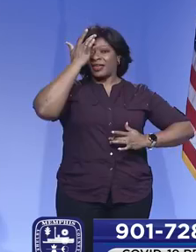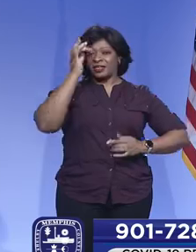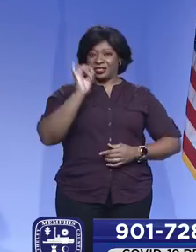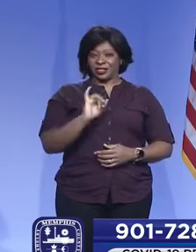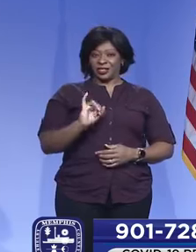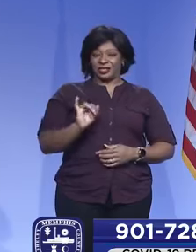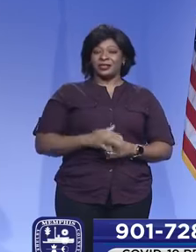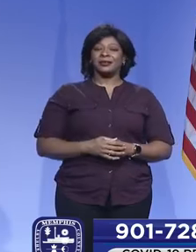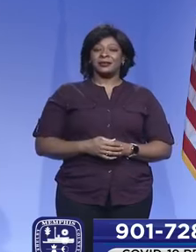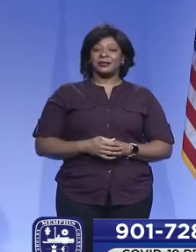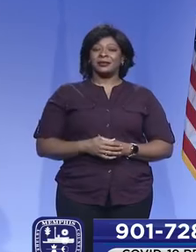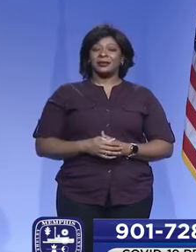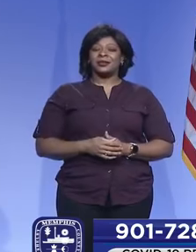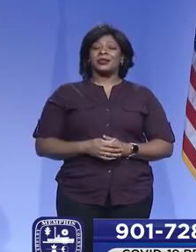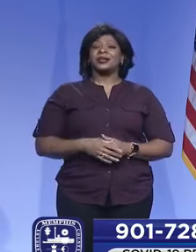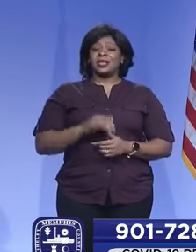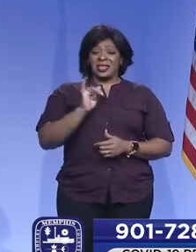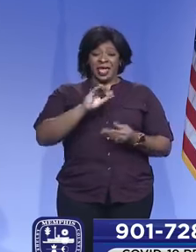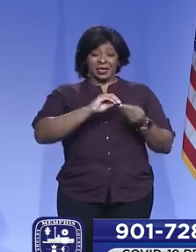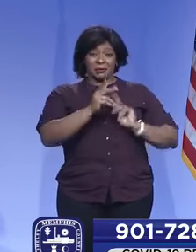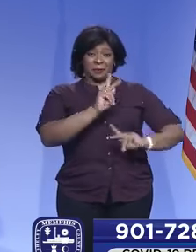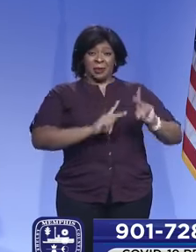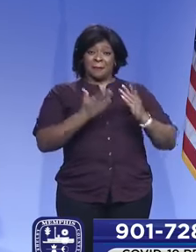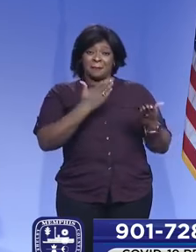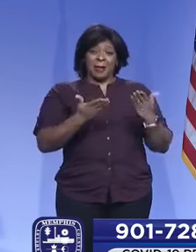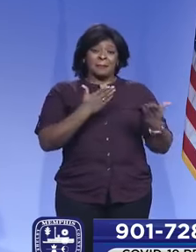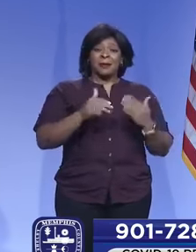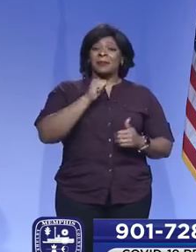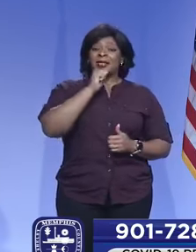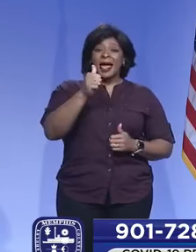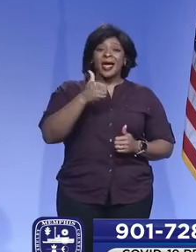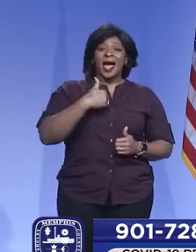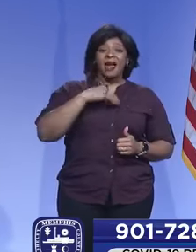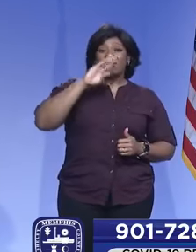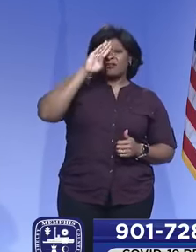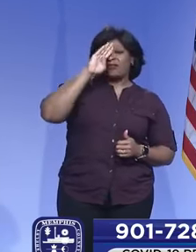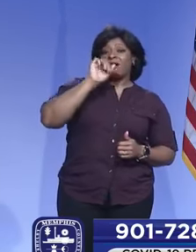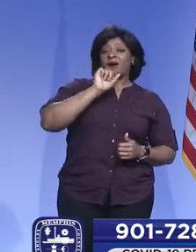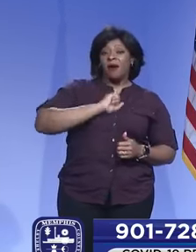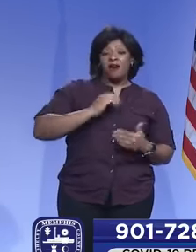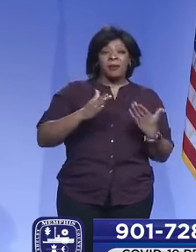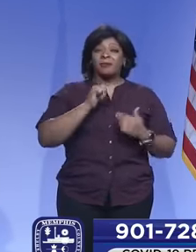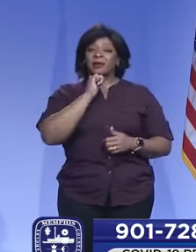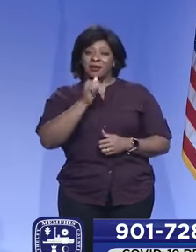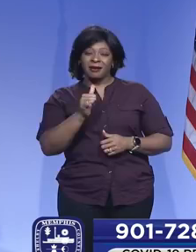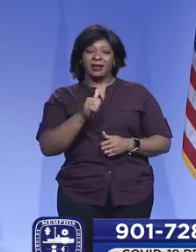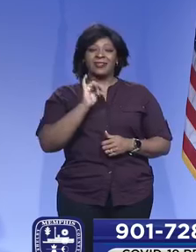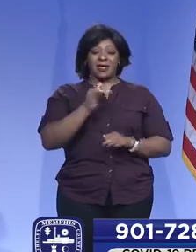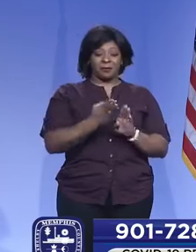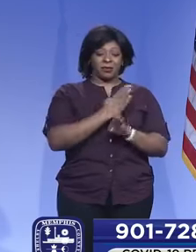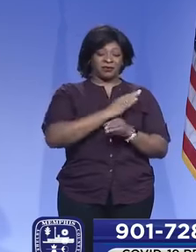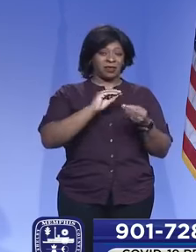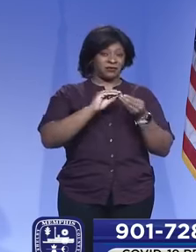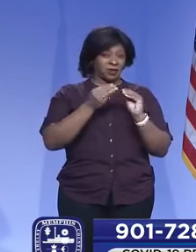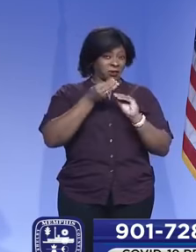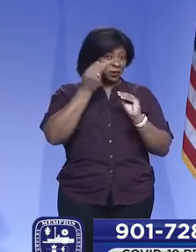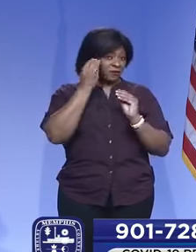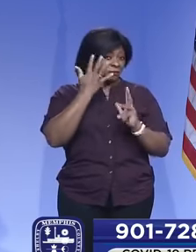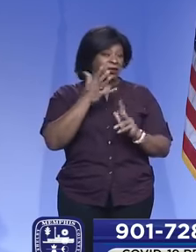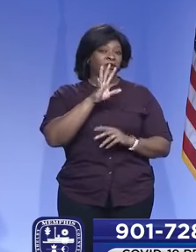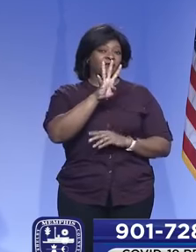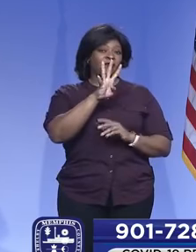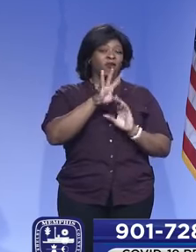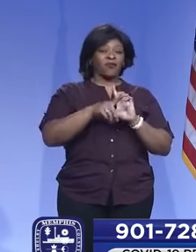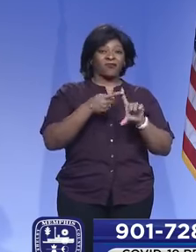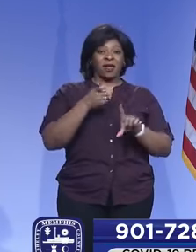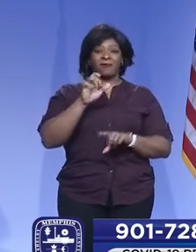infectious. And for this number, they may or may not have been symptomatic, but our previous data indicated that about 4 out of 5